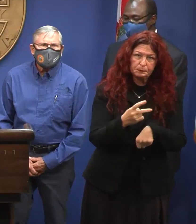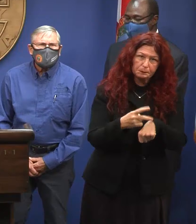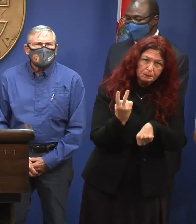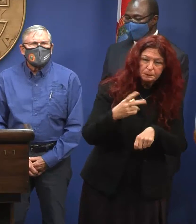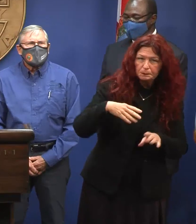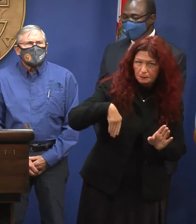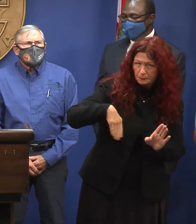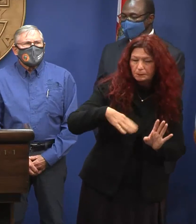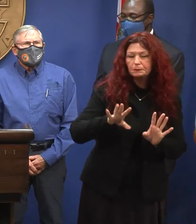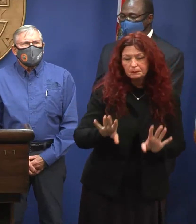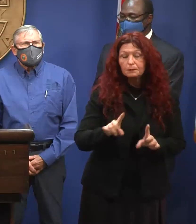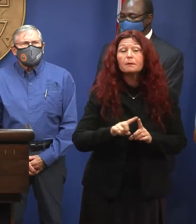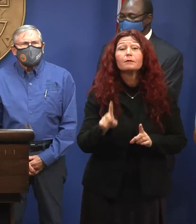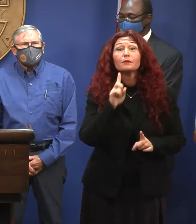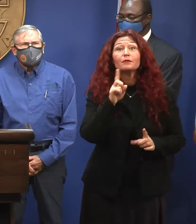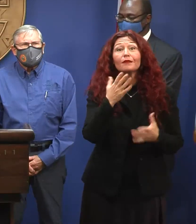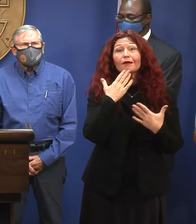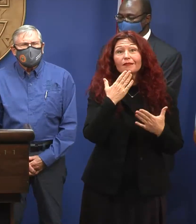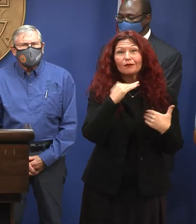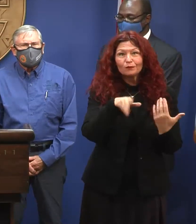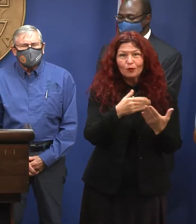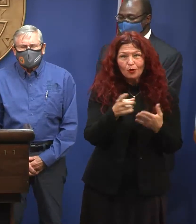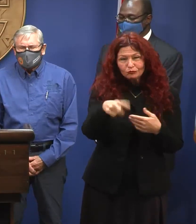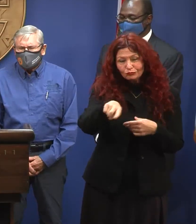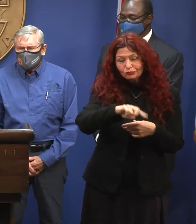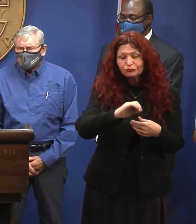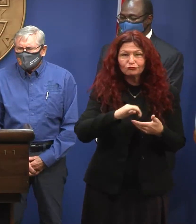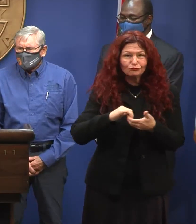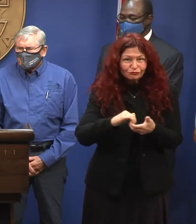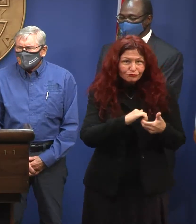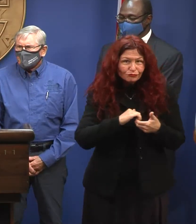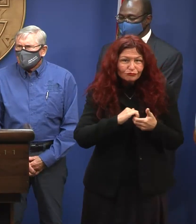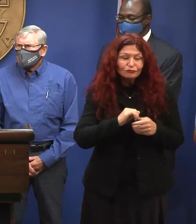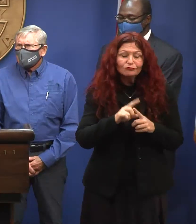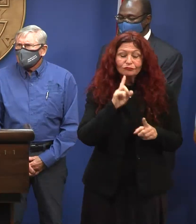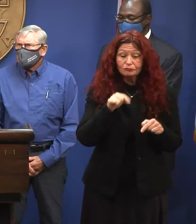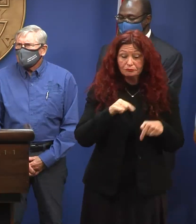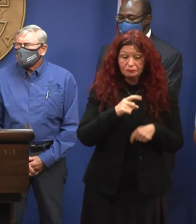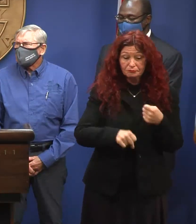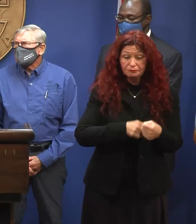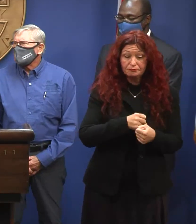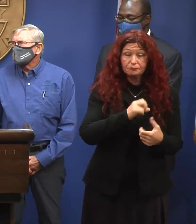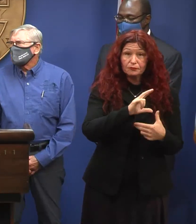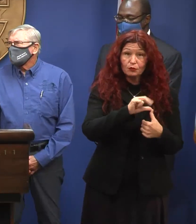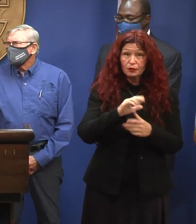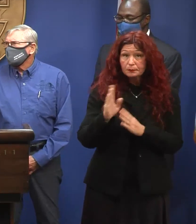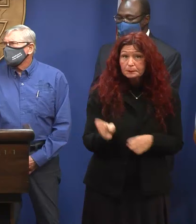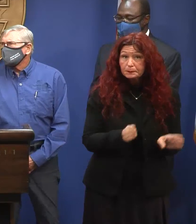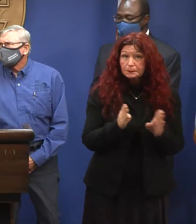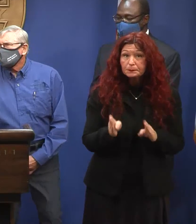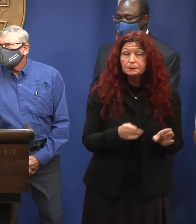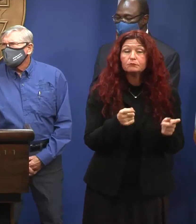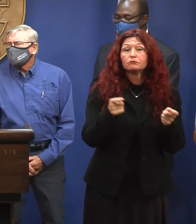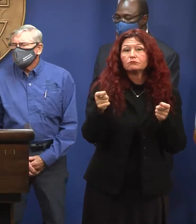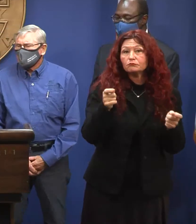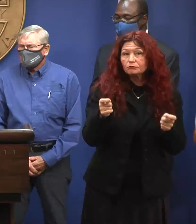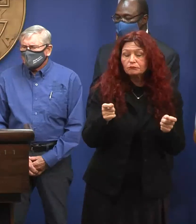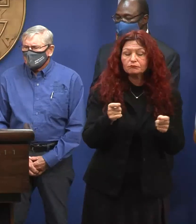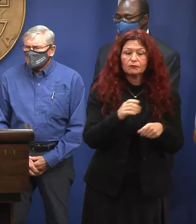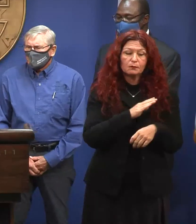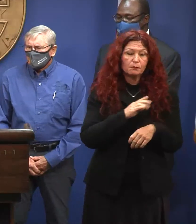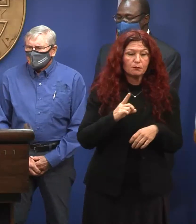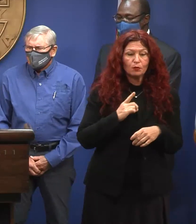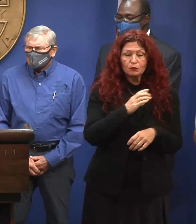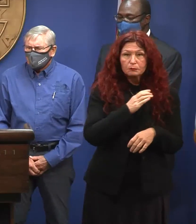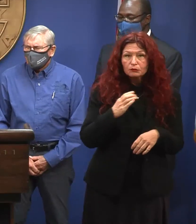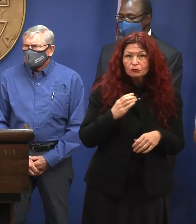to thank all of my partners in this year's hurricane preparations, including the chairman, the Board of County Commissioners, the American Red